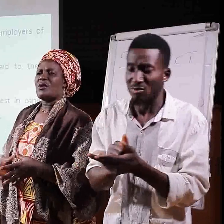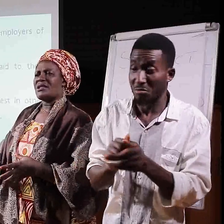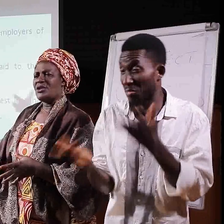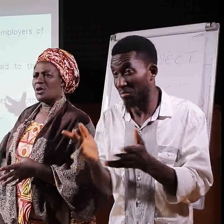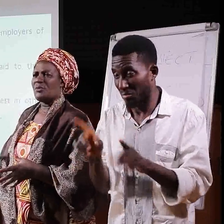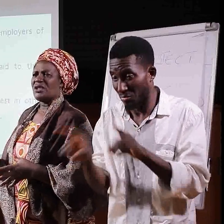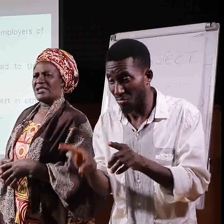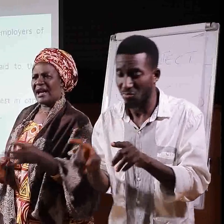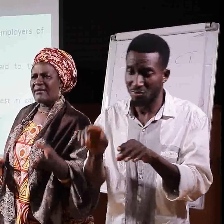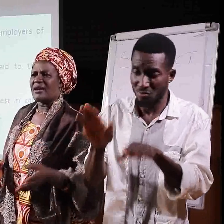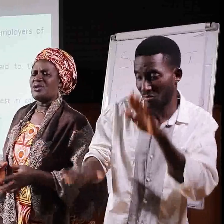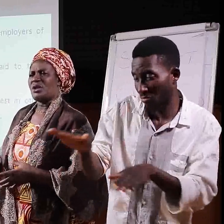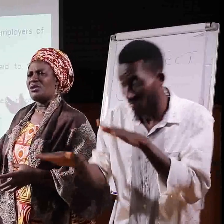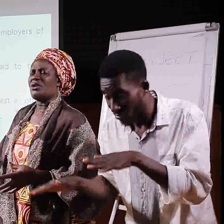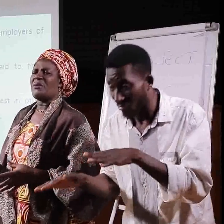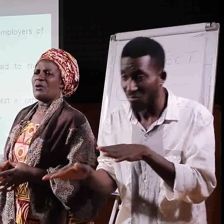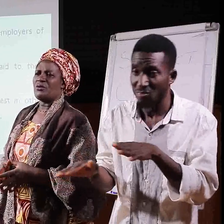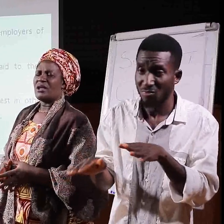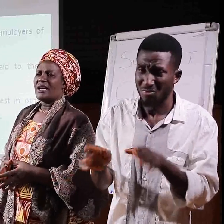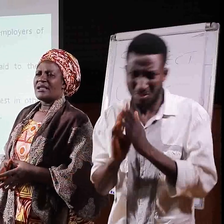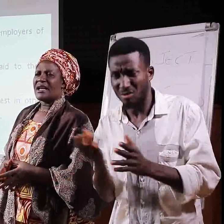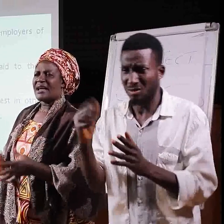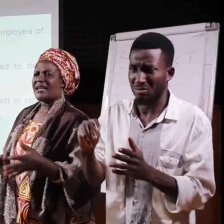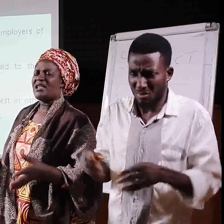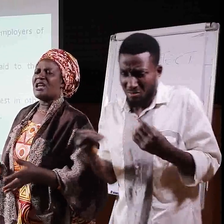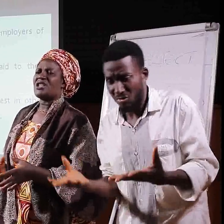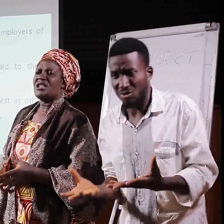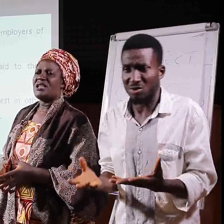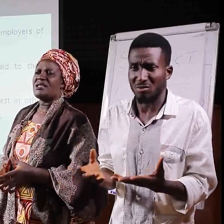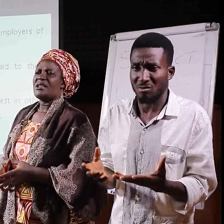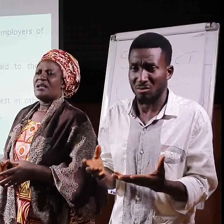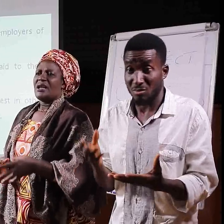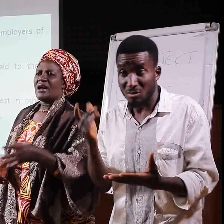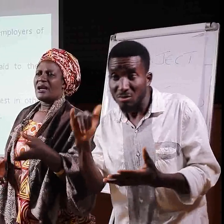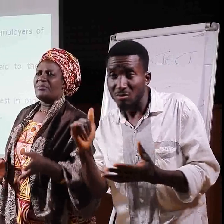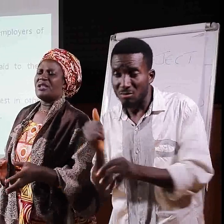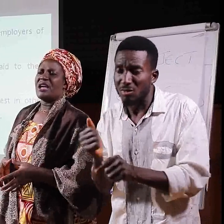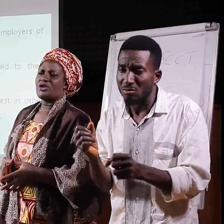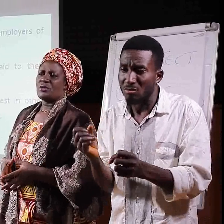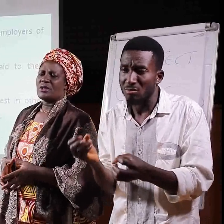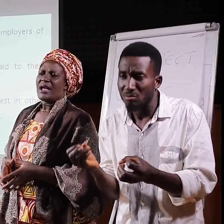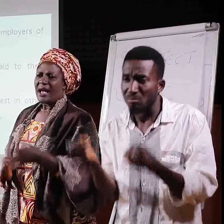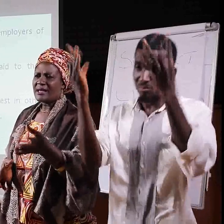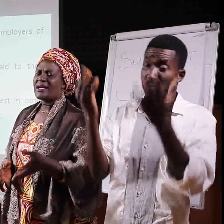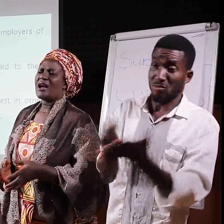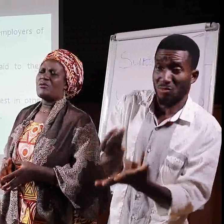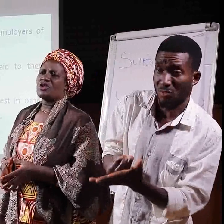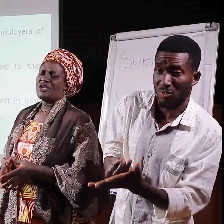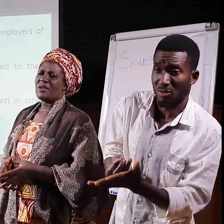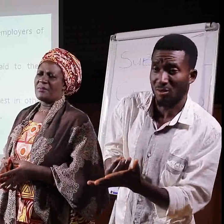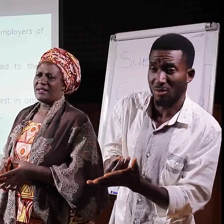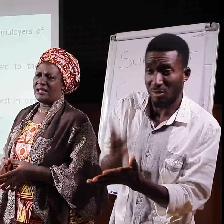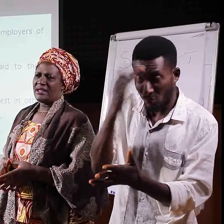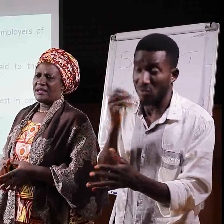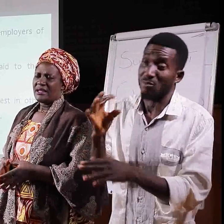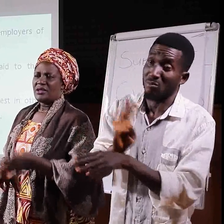those ones in your community, around you, in your neighborhood, that are engaged in these menial jobs. Ask them how much they